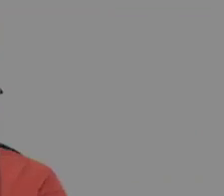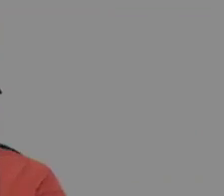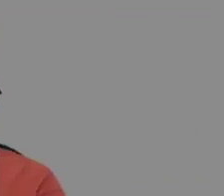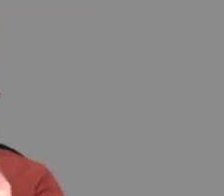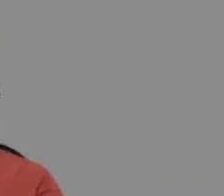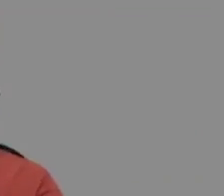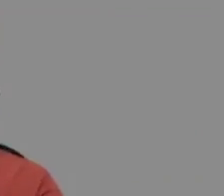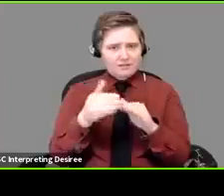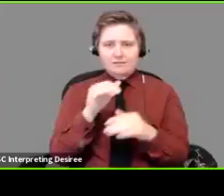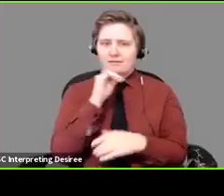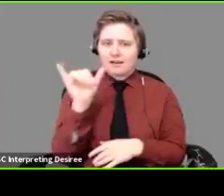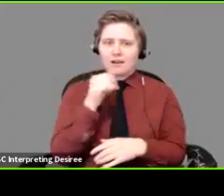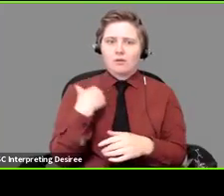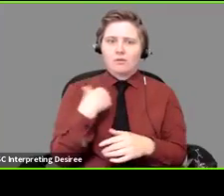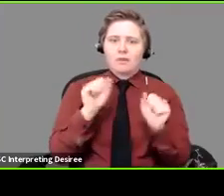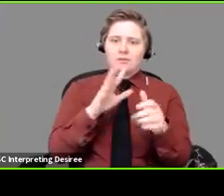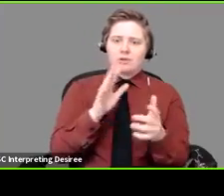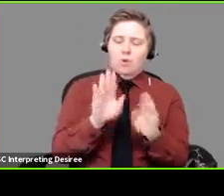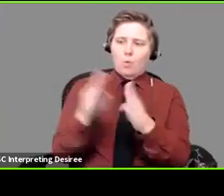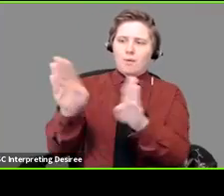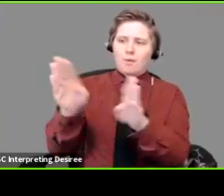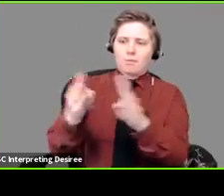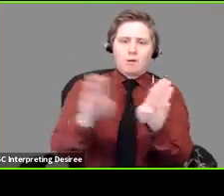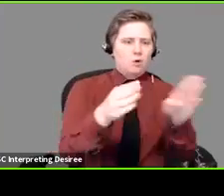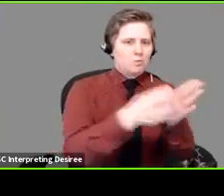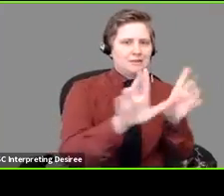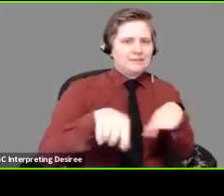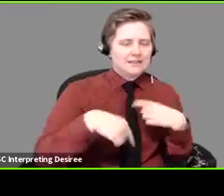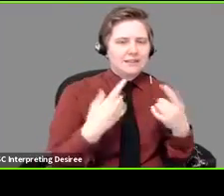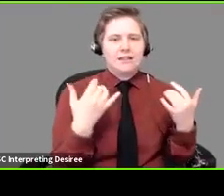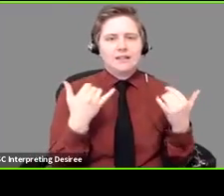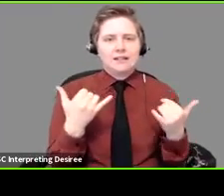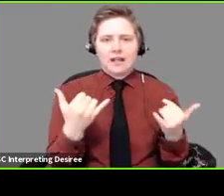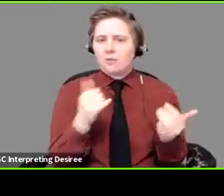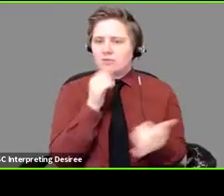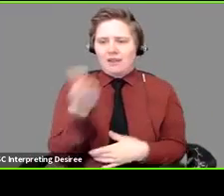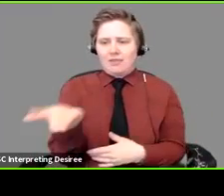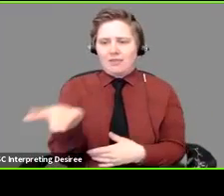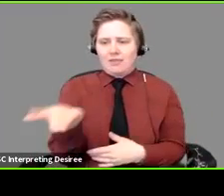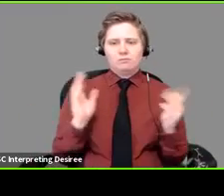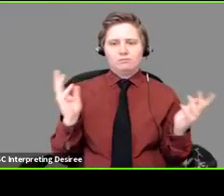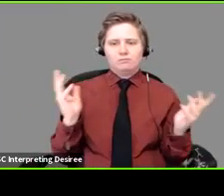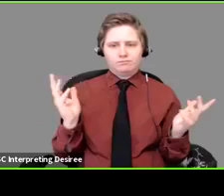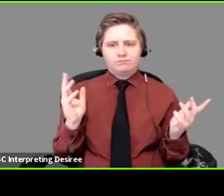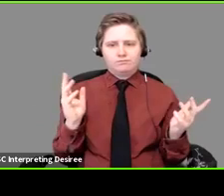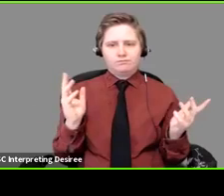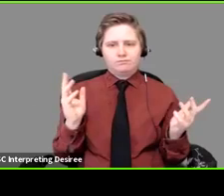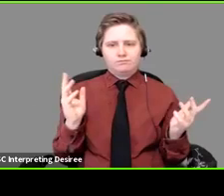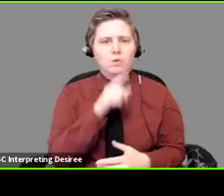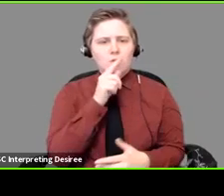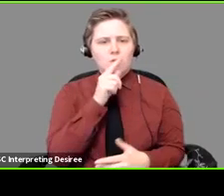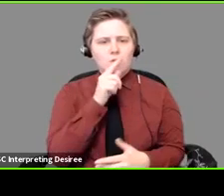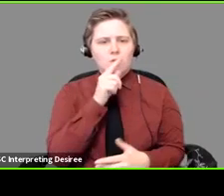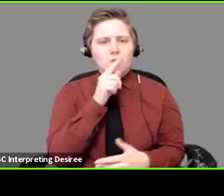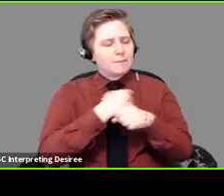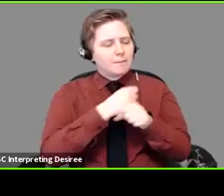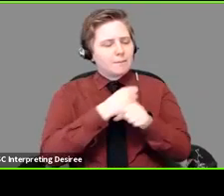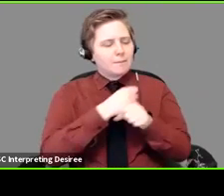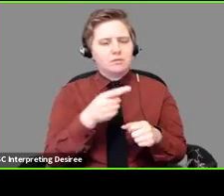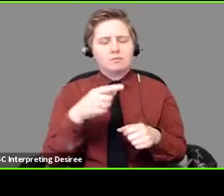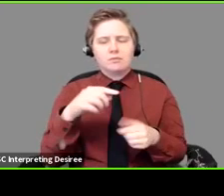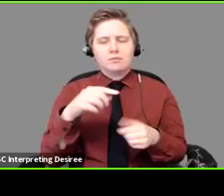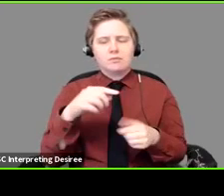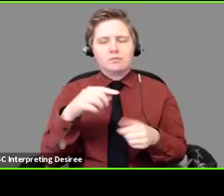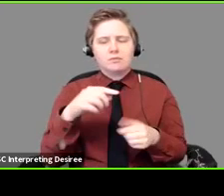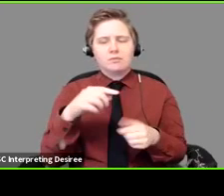since we've been able to open up some businesses that now it's no longer there. We really want to make sure that the community understands we still need to